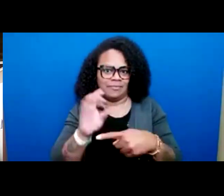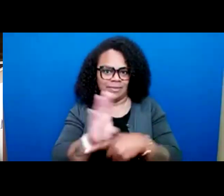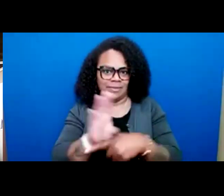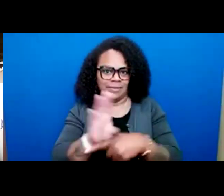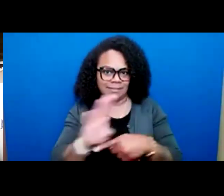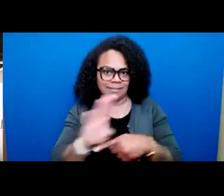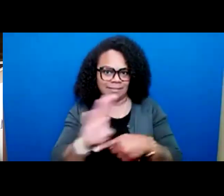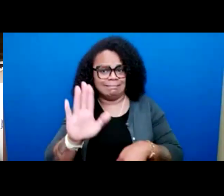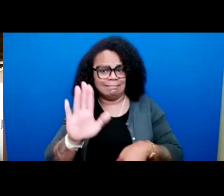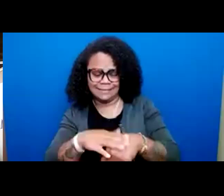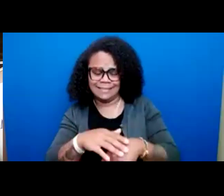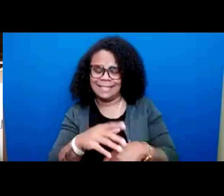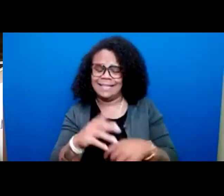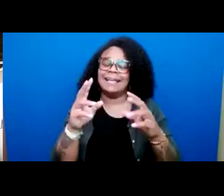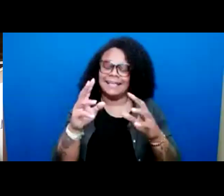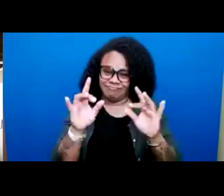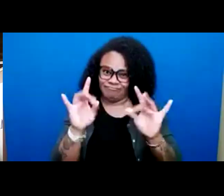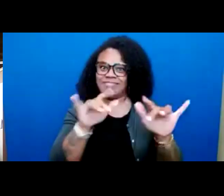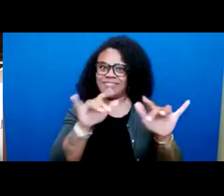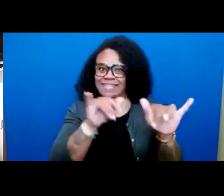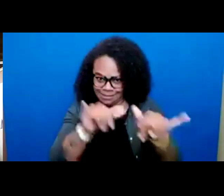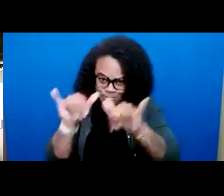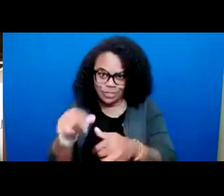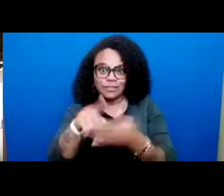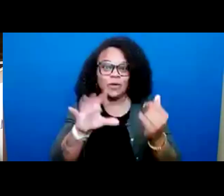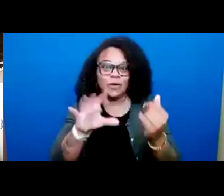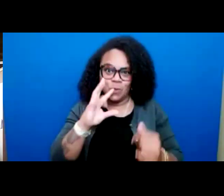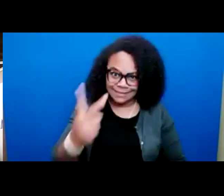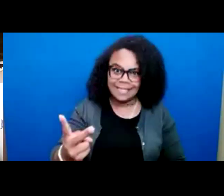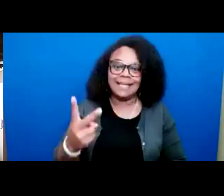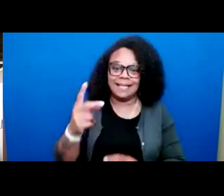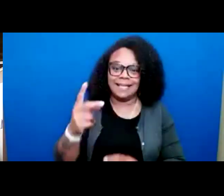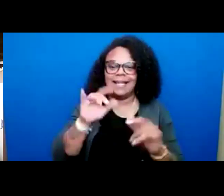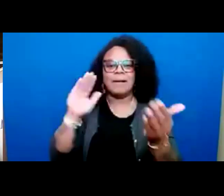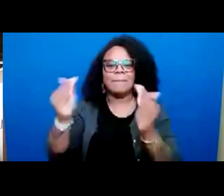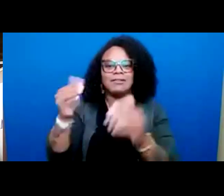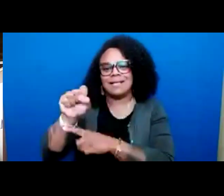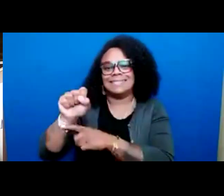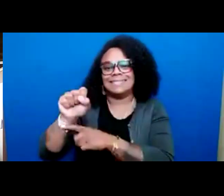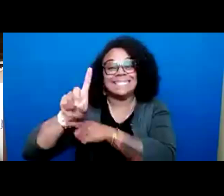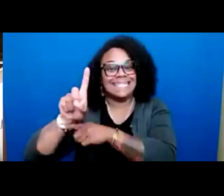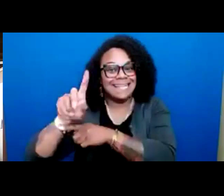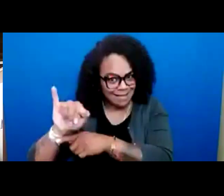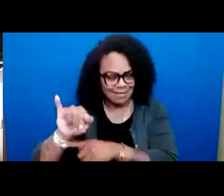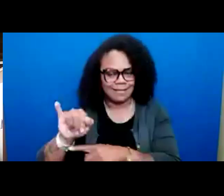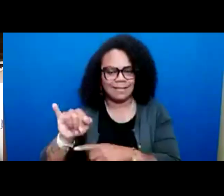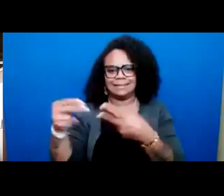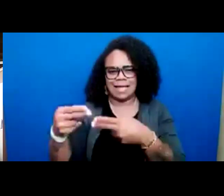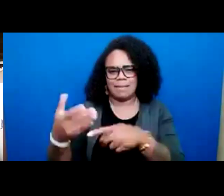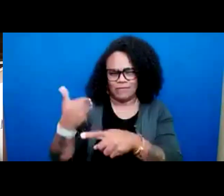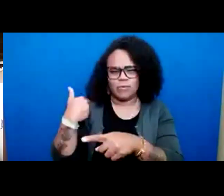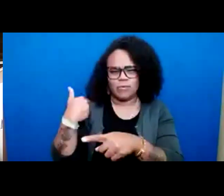very similar to what you will have seen when we looked at the SSDI slide about business income.